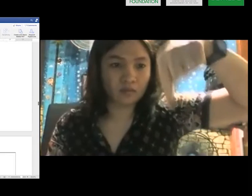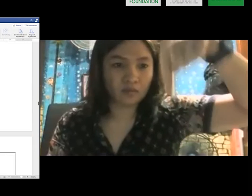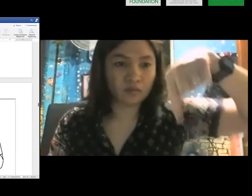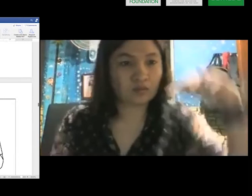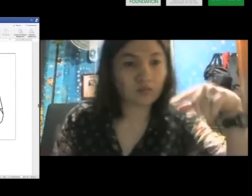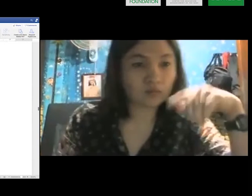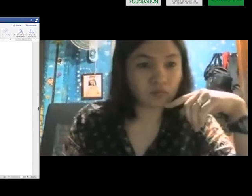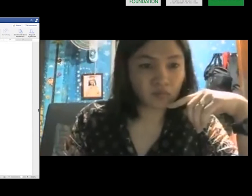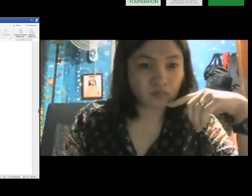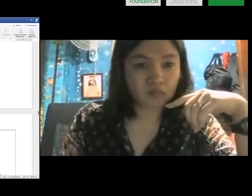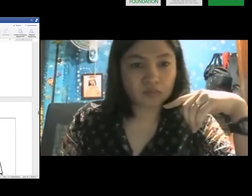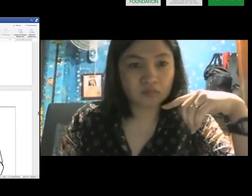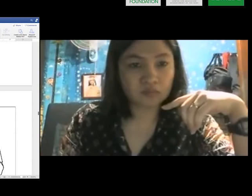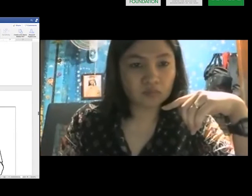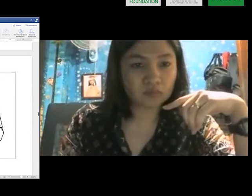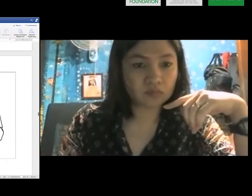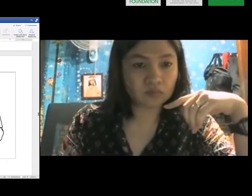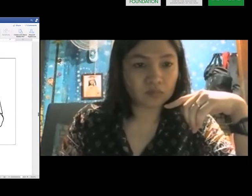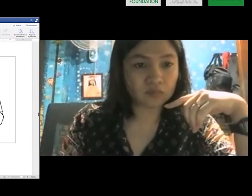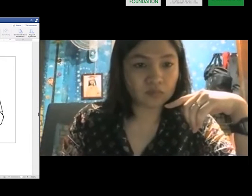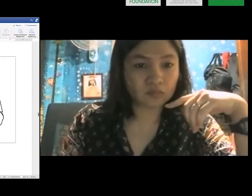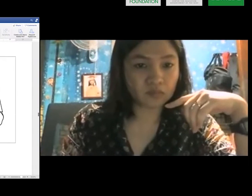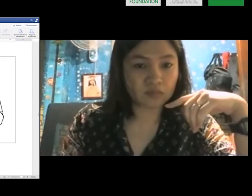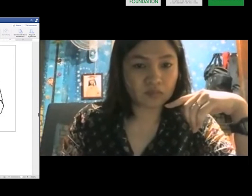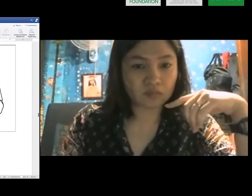Okay. So let's go down.